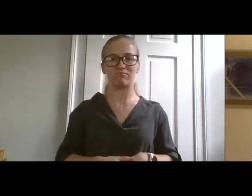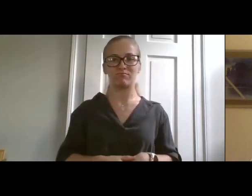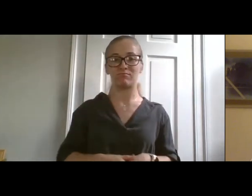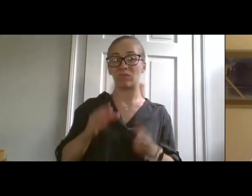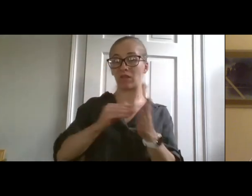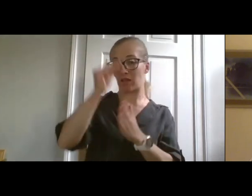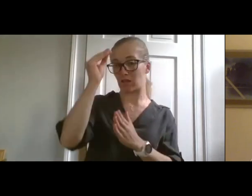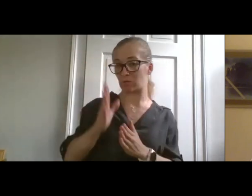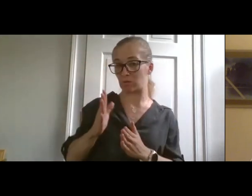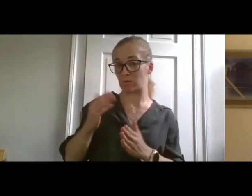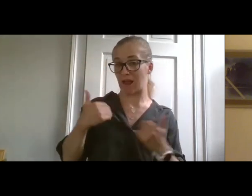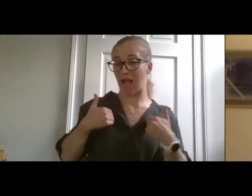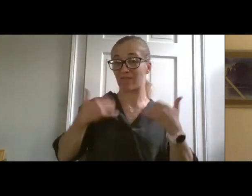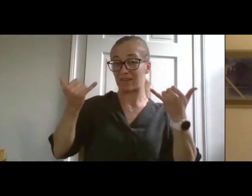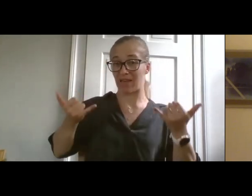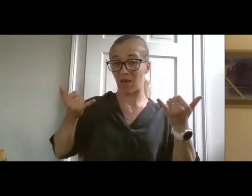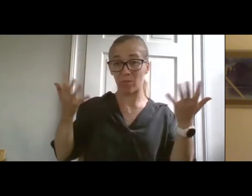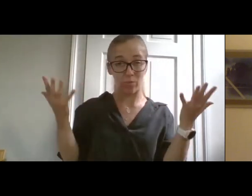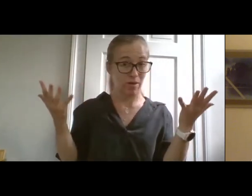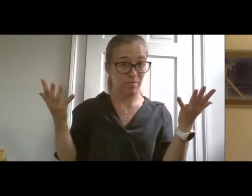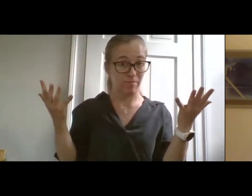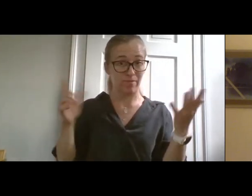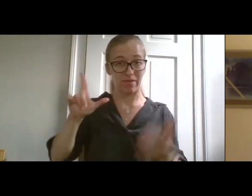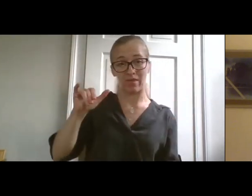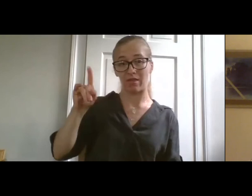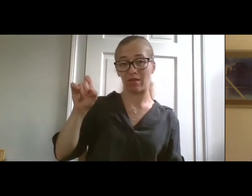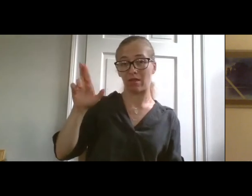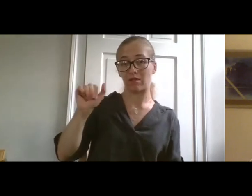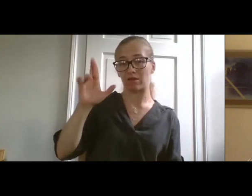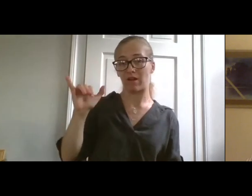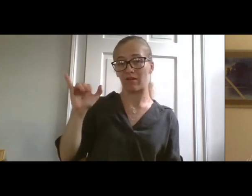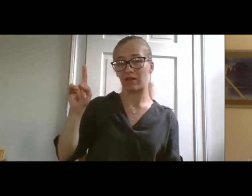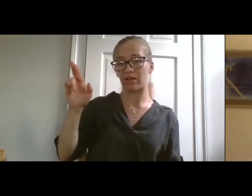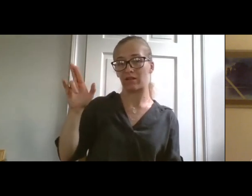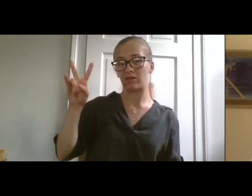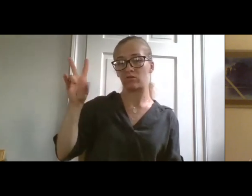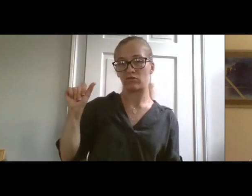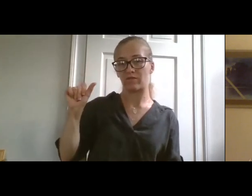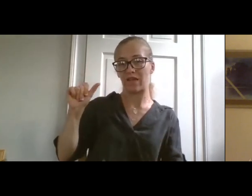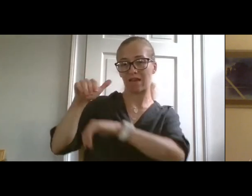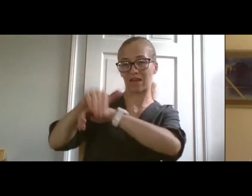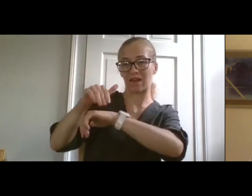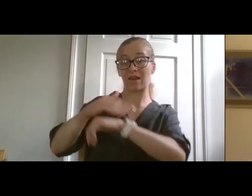students have up next is literary trivia night. And I